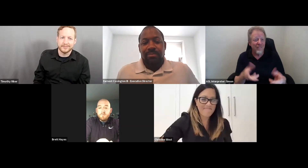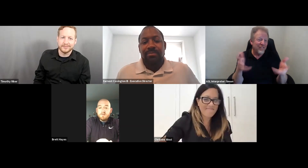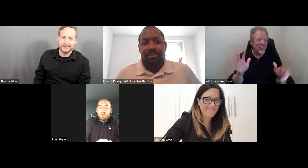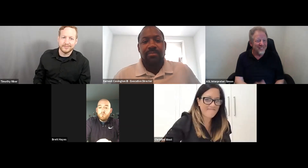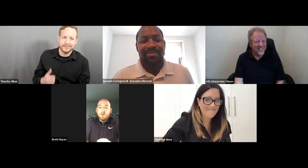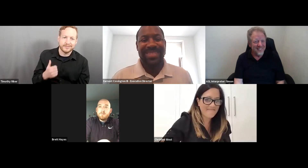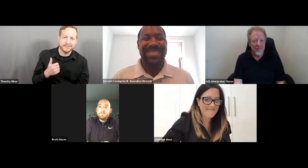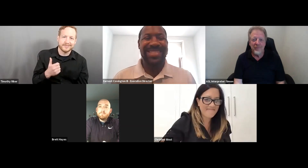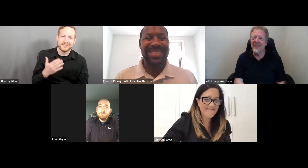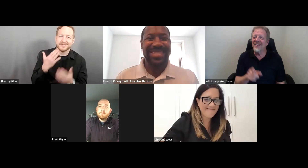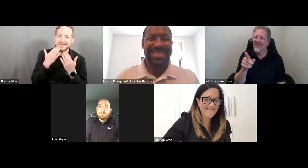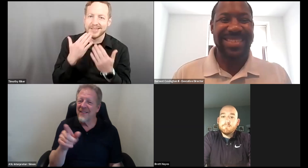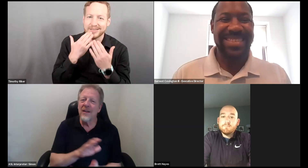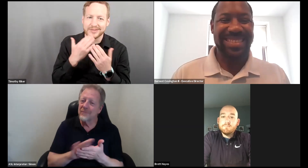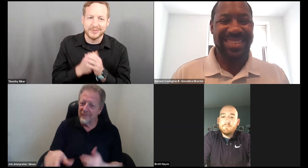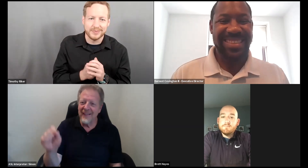Teamwork makes the dream work.